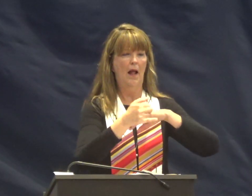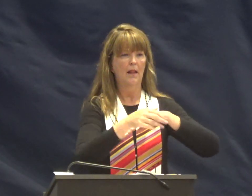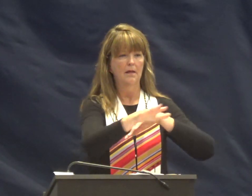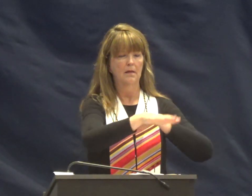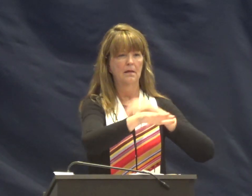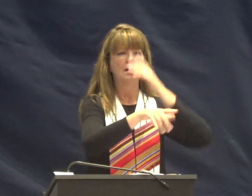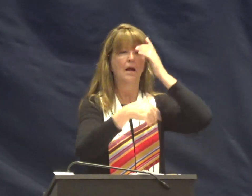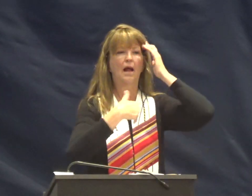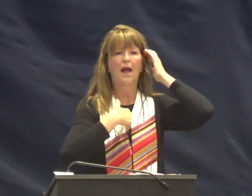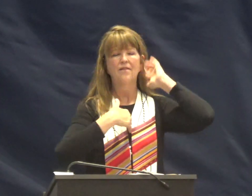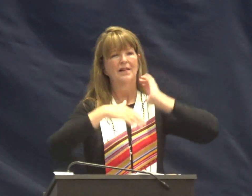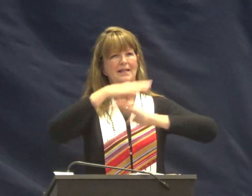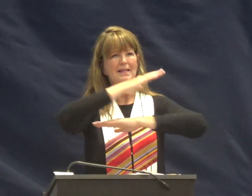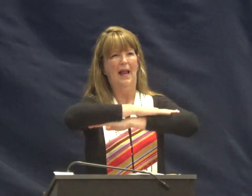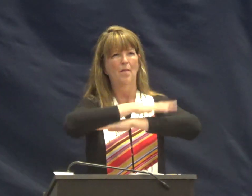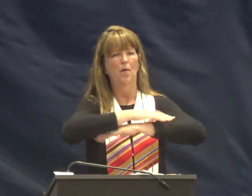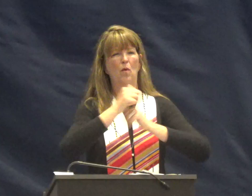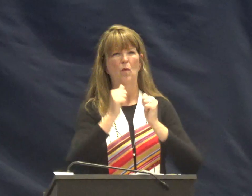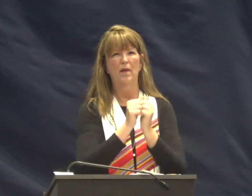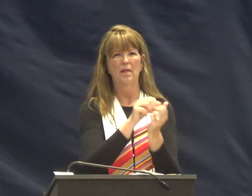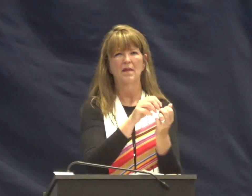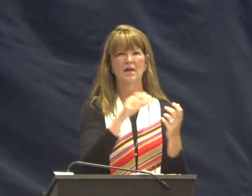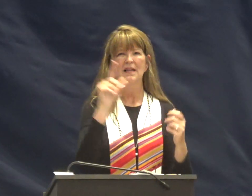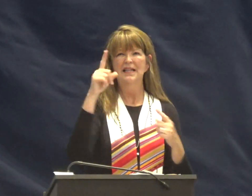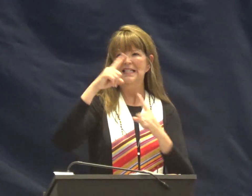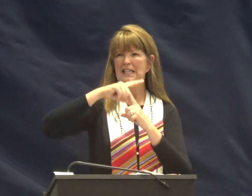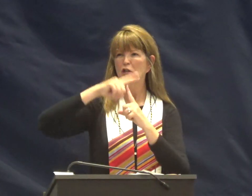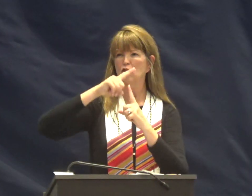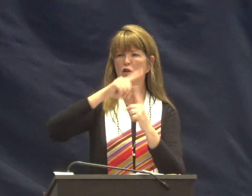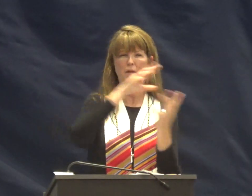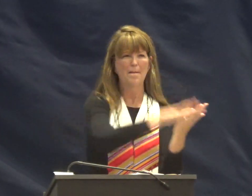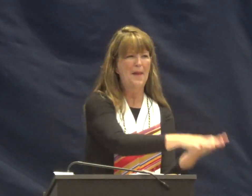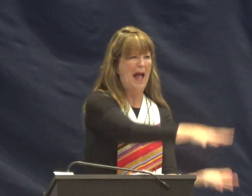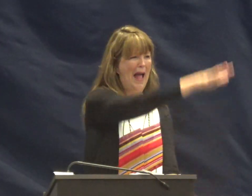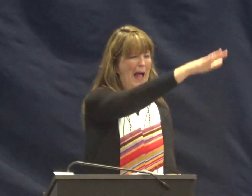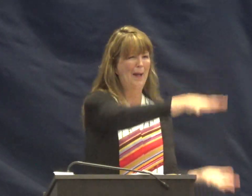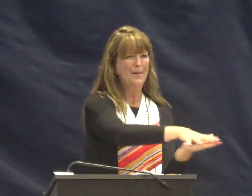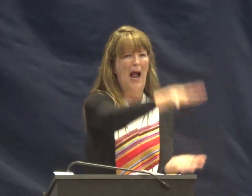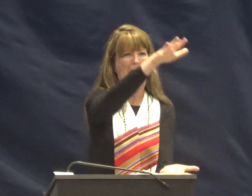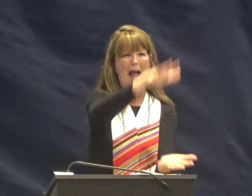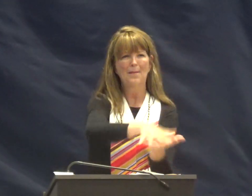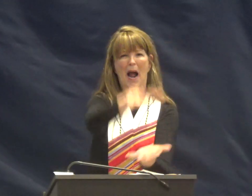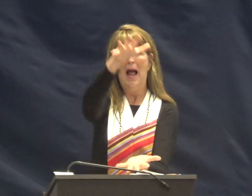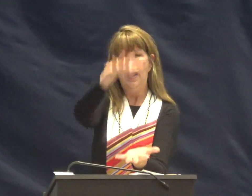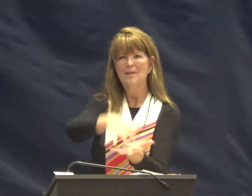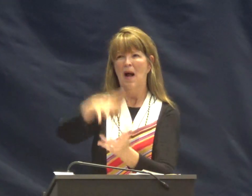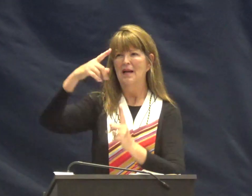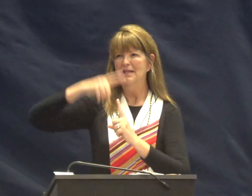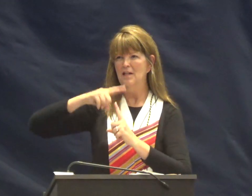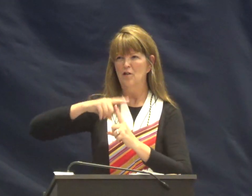Well, we were on the Jamaican island, and there was a booth that had piles and piles of t-shirts on